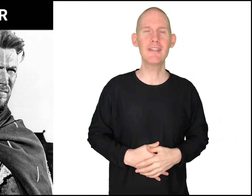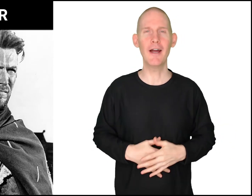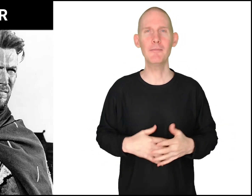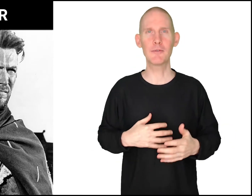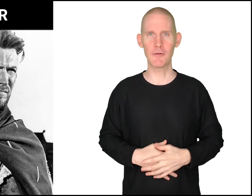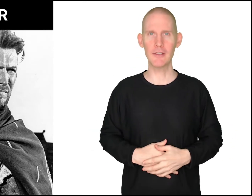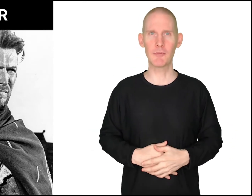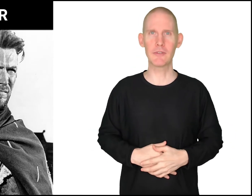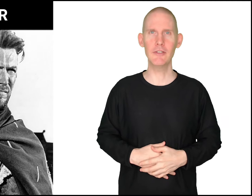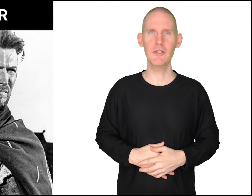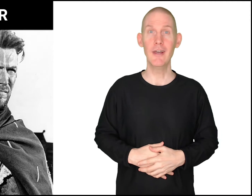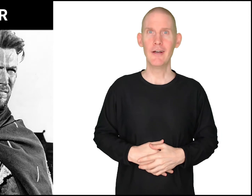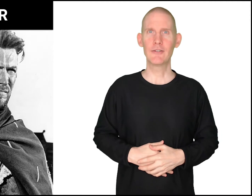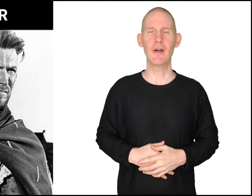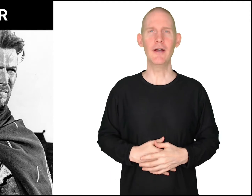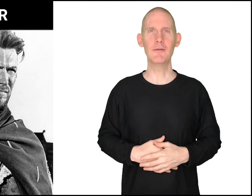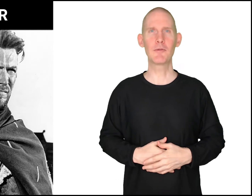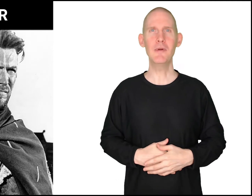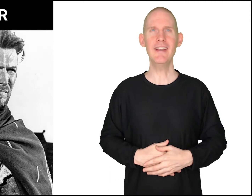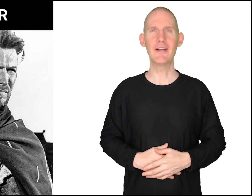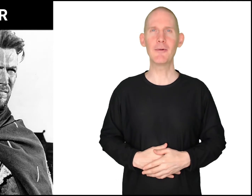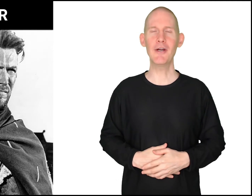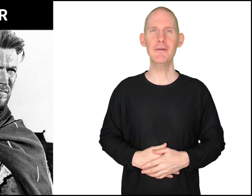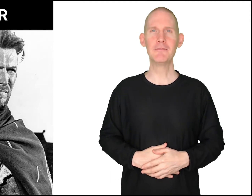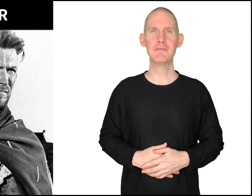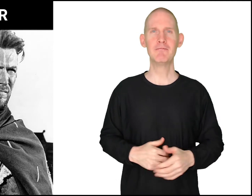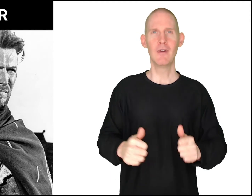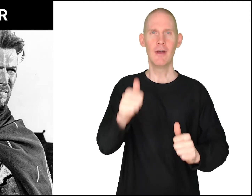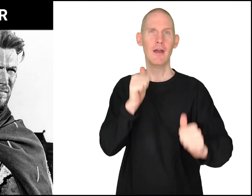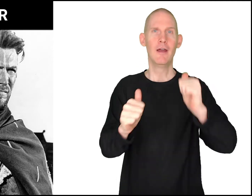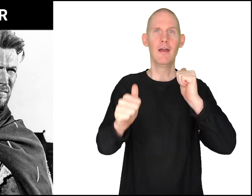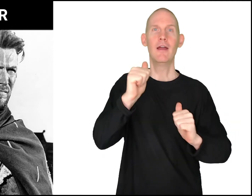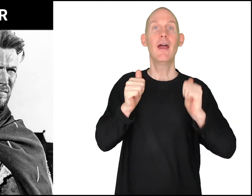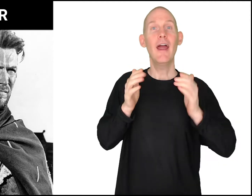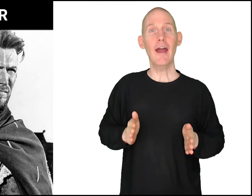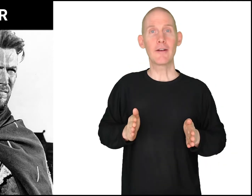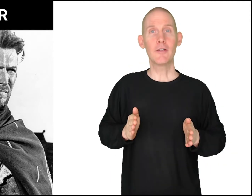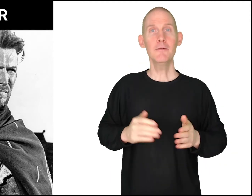times from the rest position. Sign with me. Here we go. Actor.